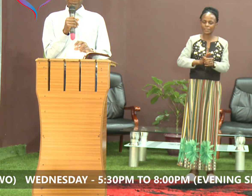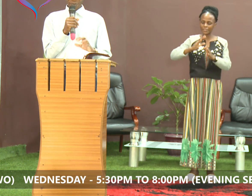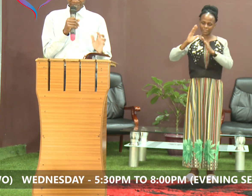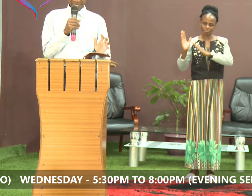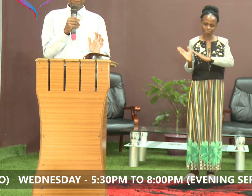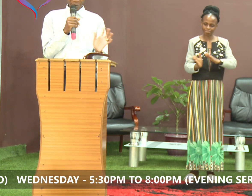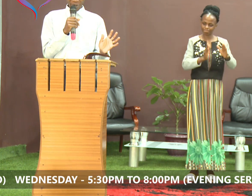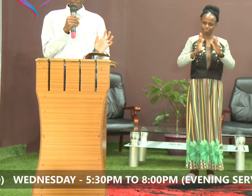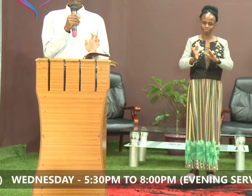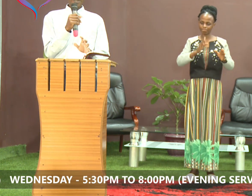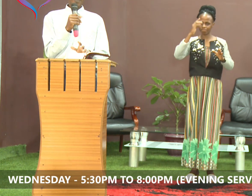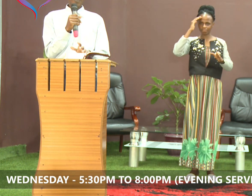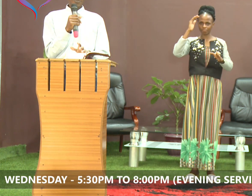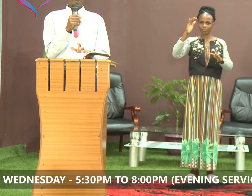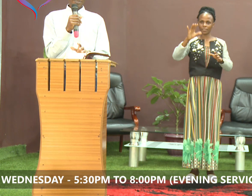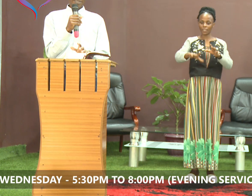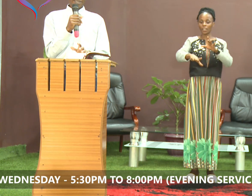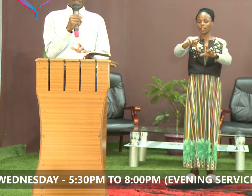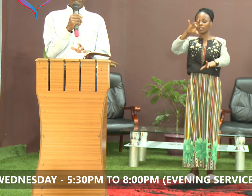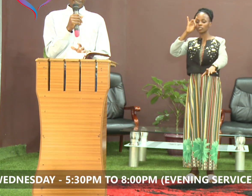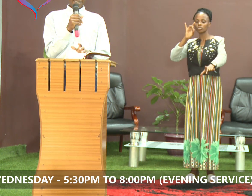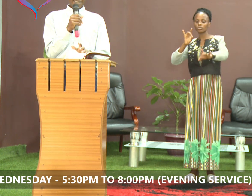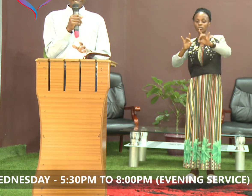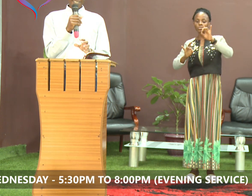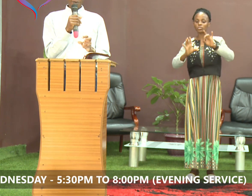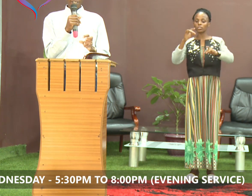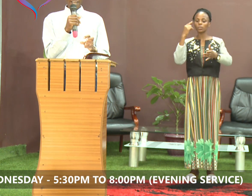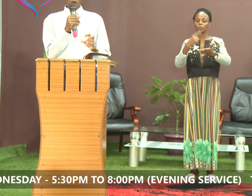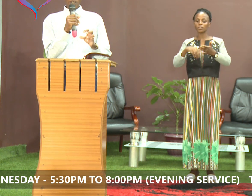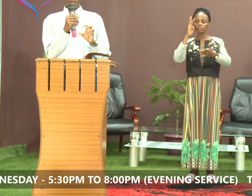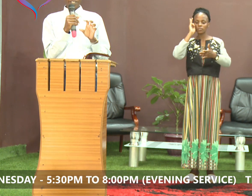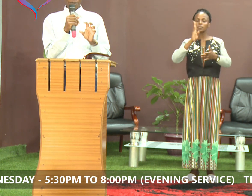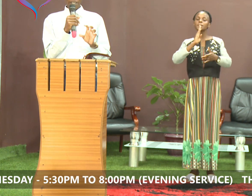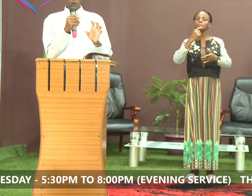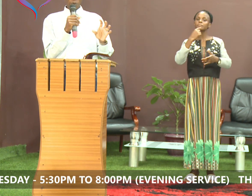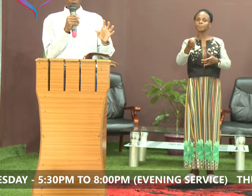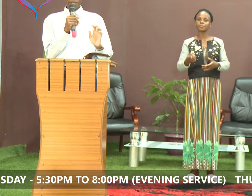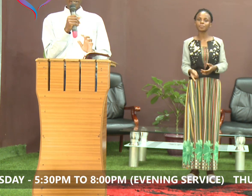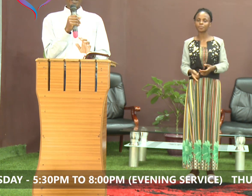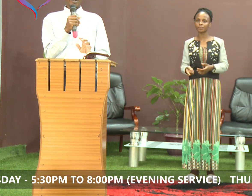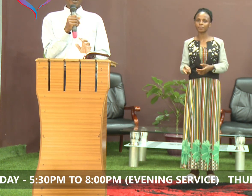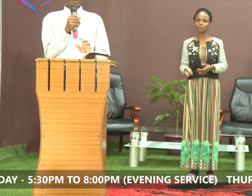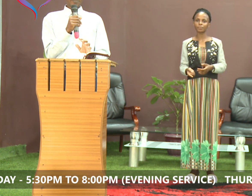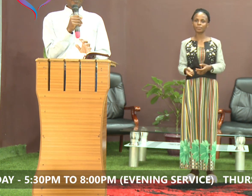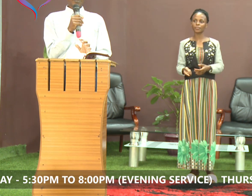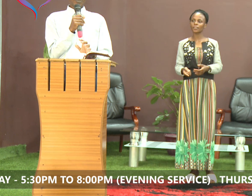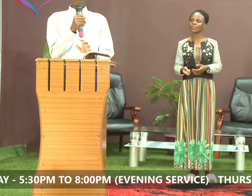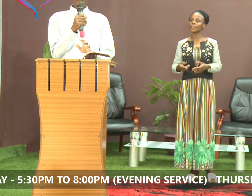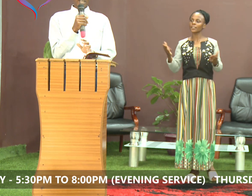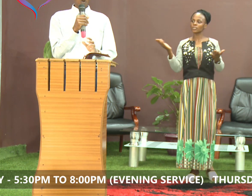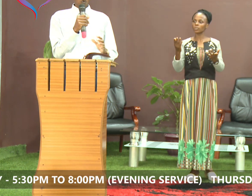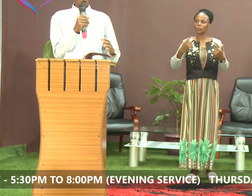Nategeka message. By choosing what they are going to say. Nategeka bulungi n'alonda na biki byagenda okwogera. That is the